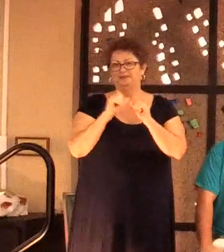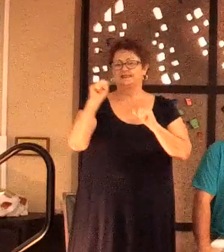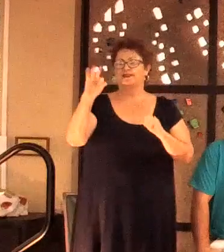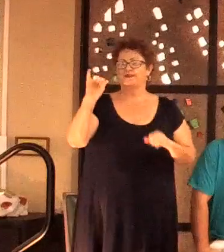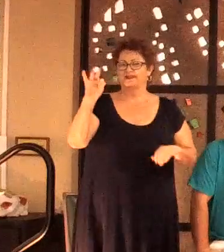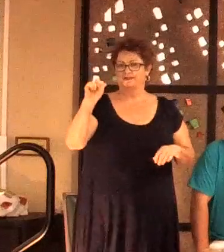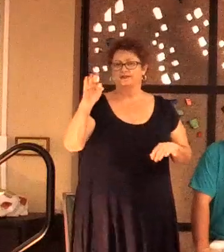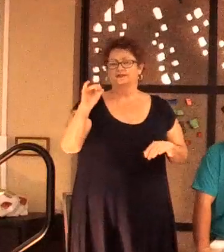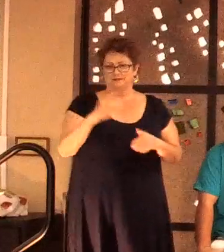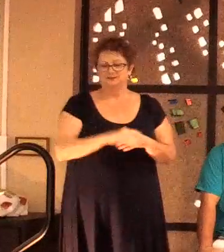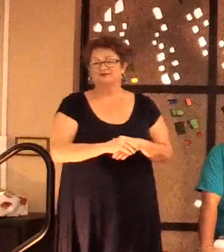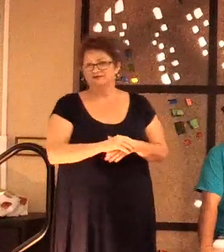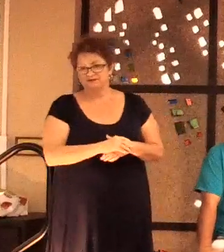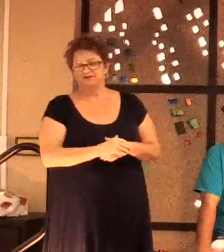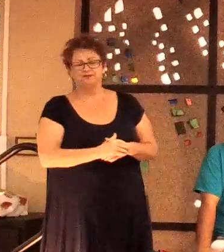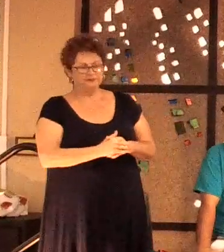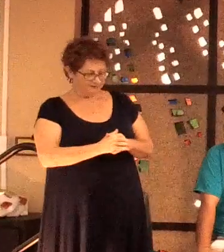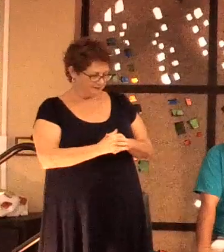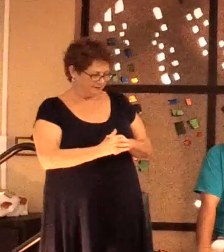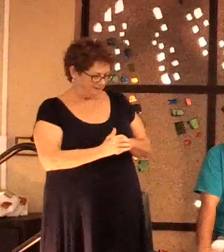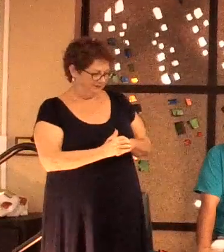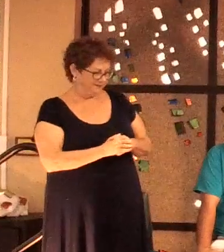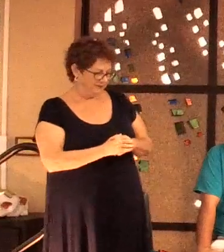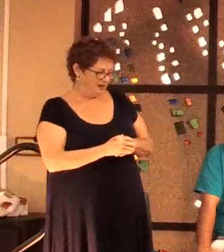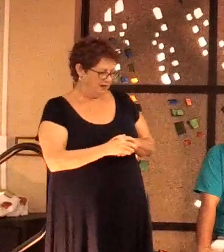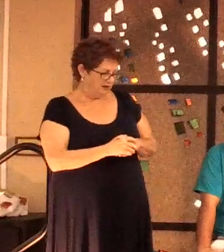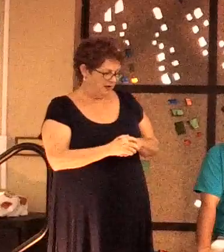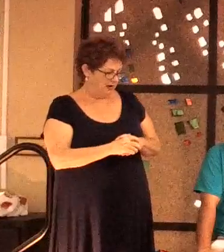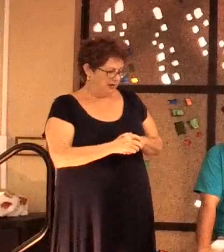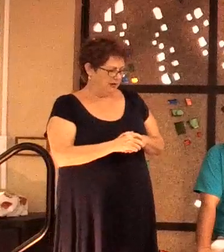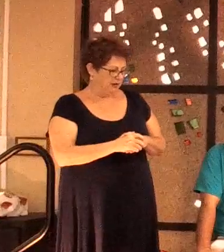up in the Bay Area of San Francisco.